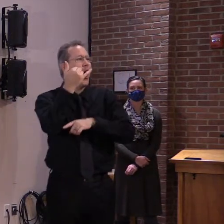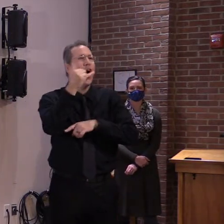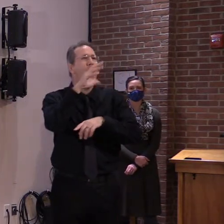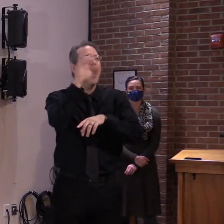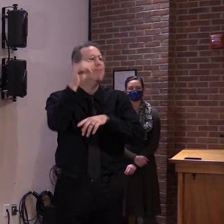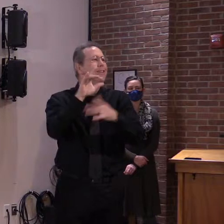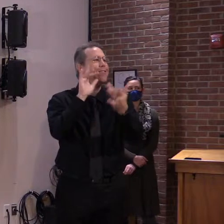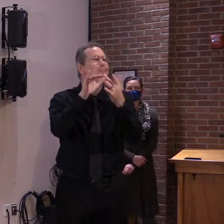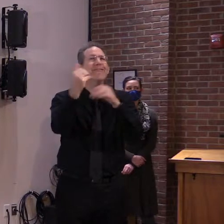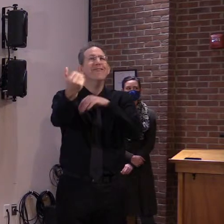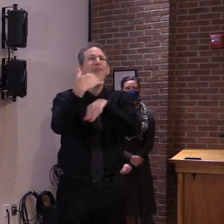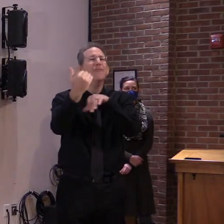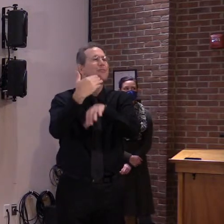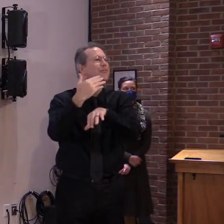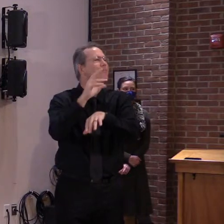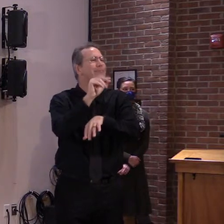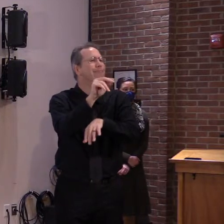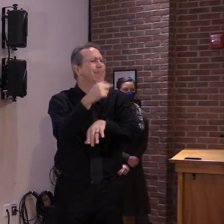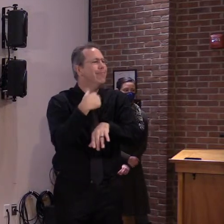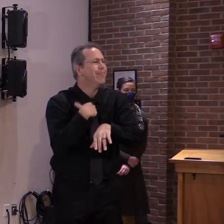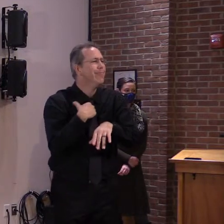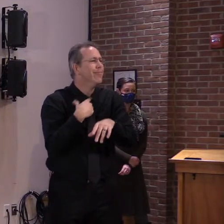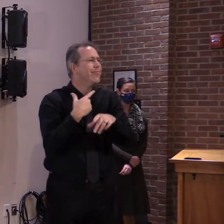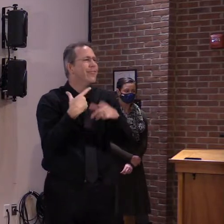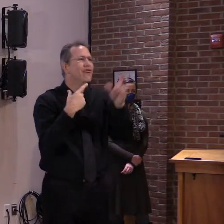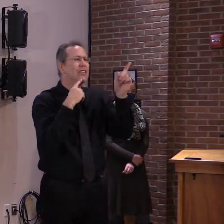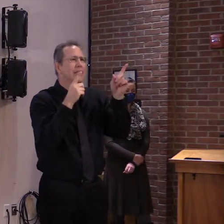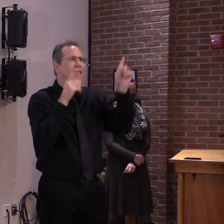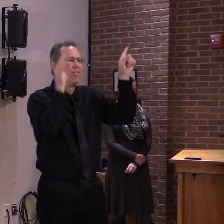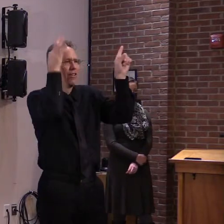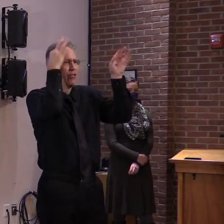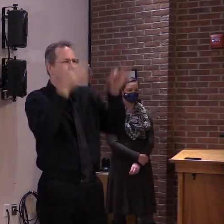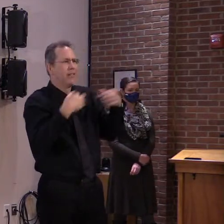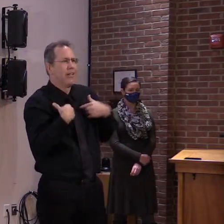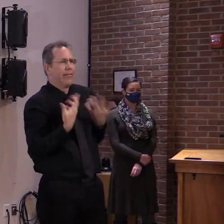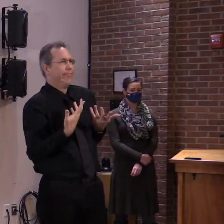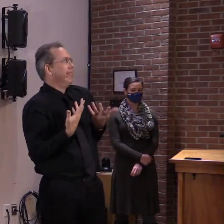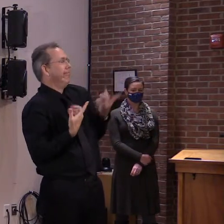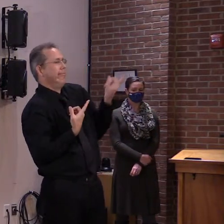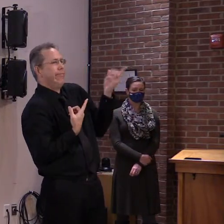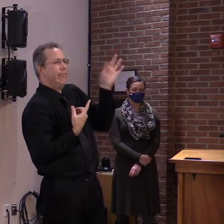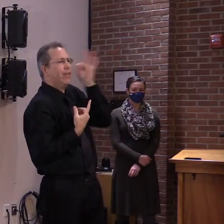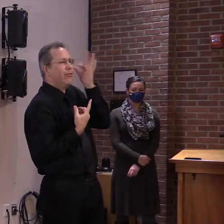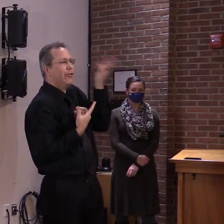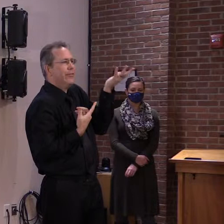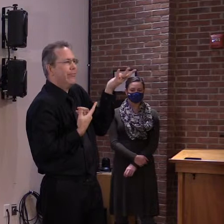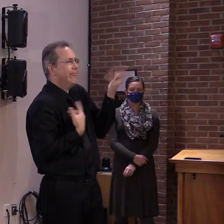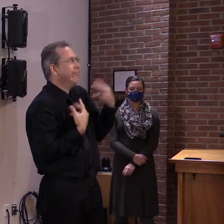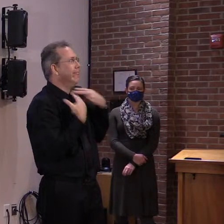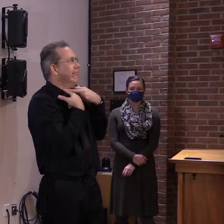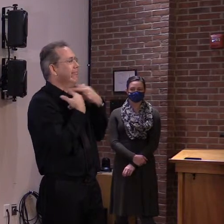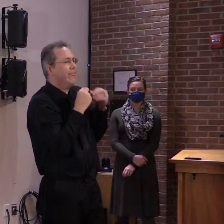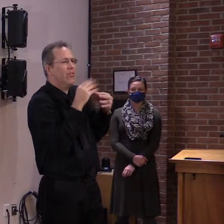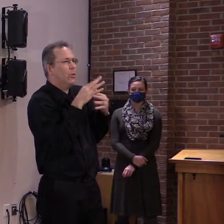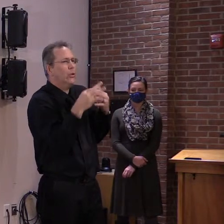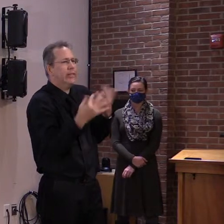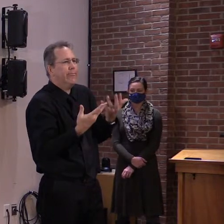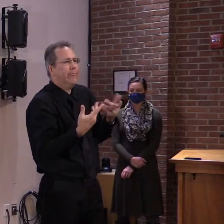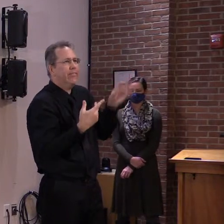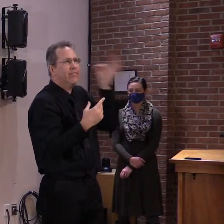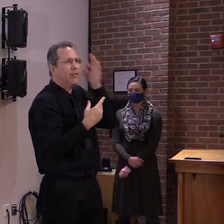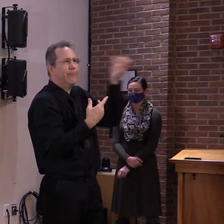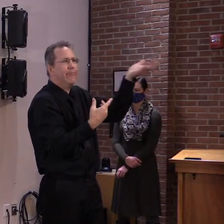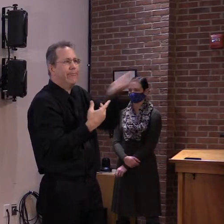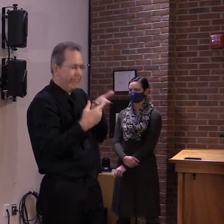that is approved, it took some time for Pfizer to get to that point, and then it just again do the math as we